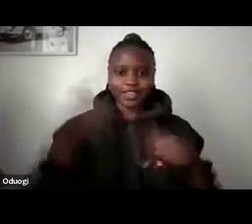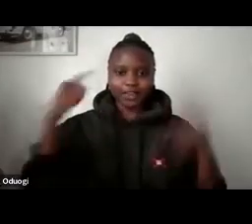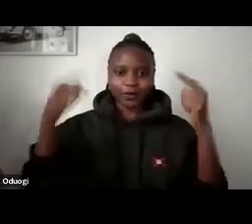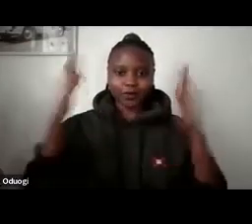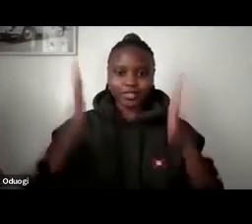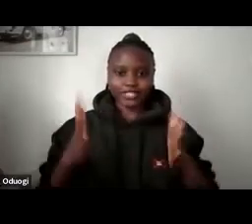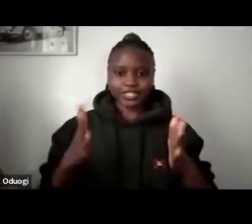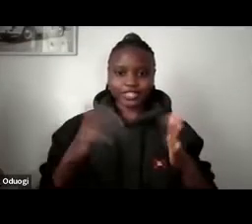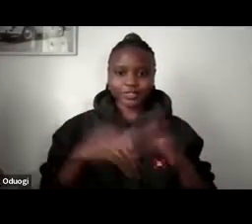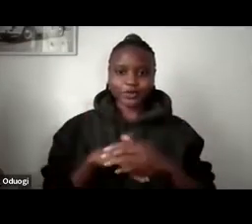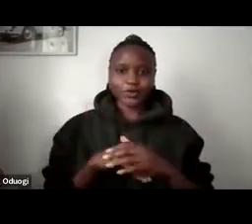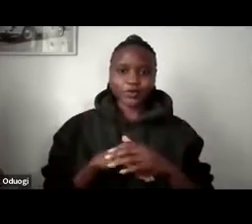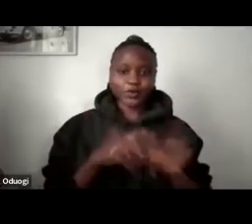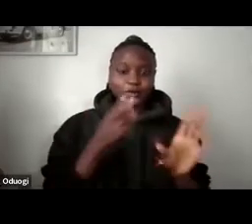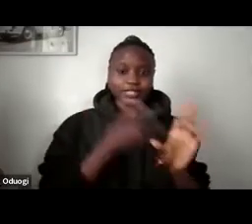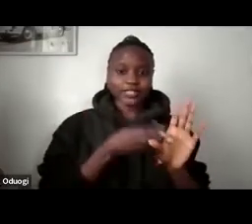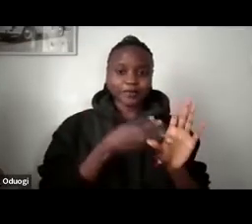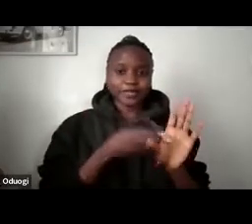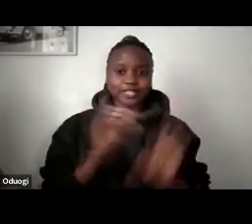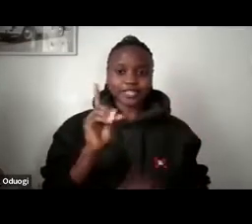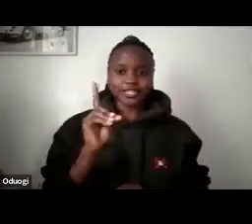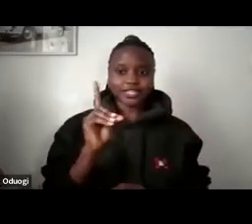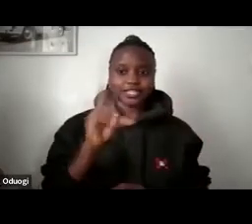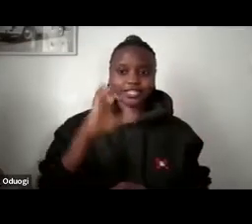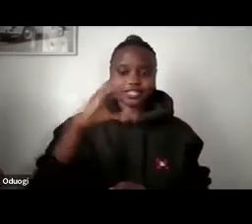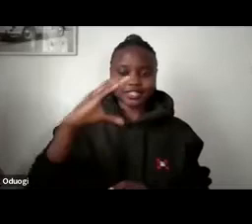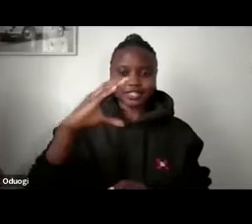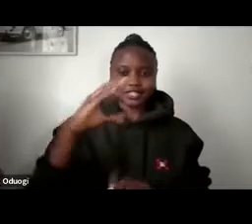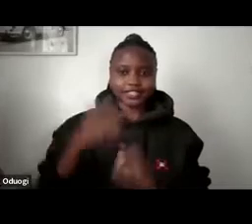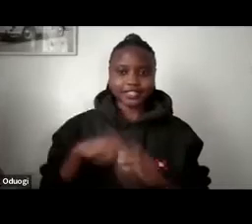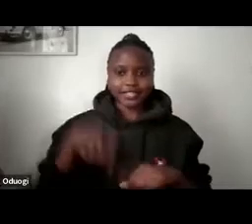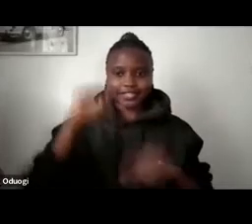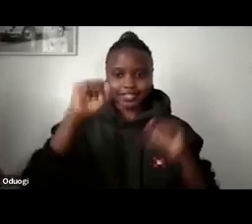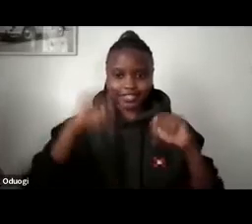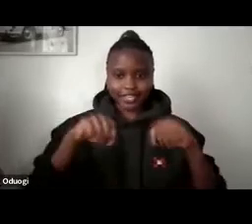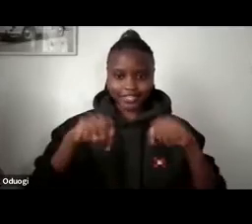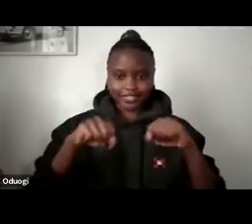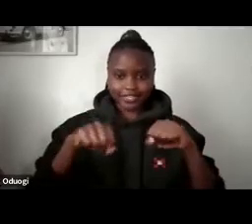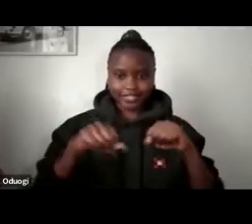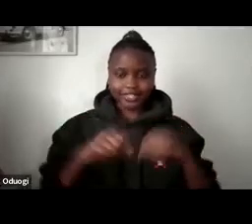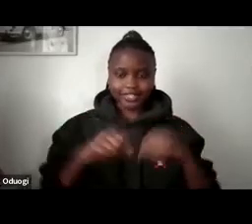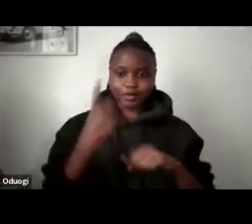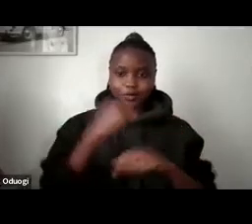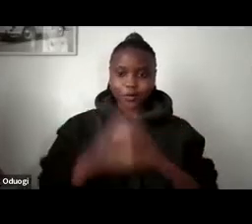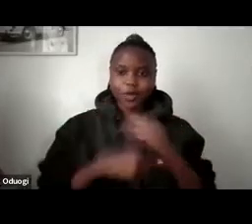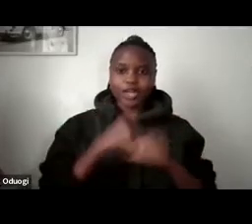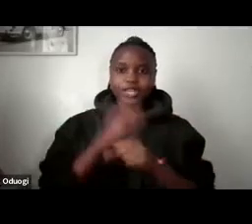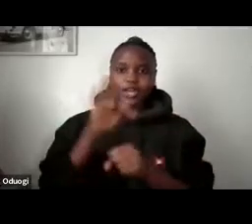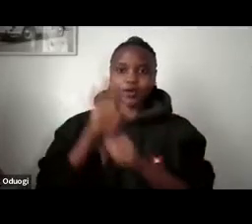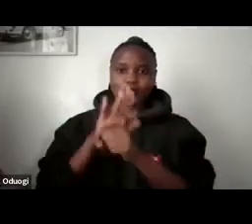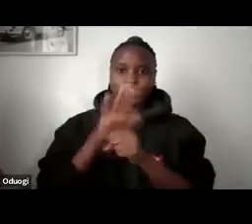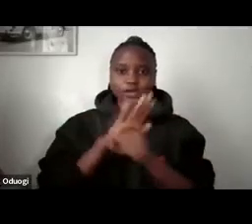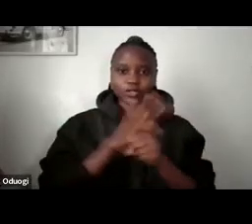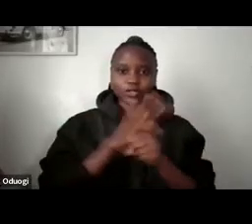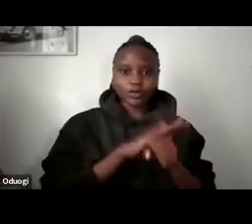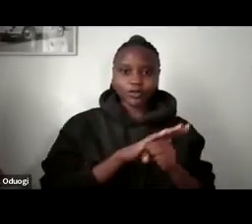in the competition. Indeed, it's been 1 year of a lot of uncertainty, but I'm happy to see that